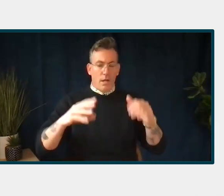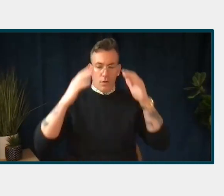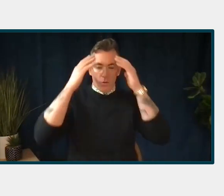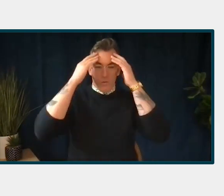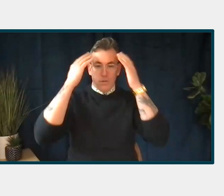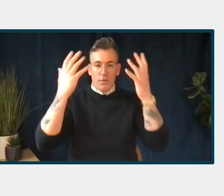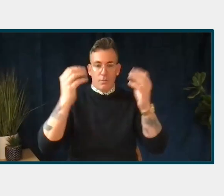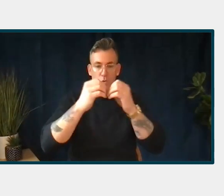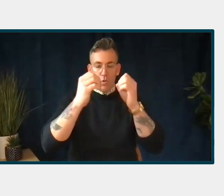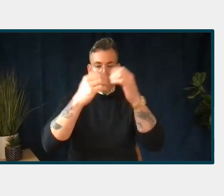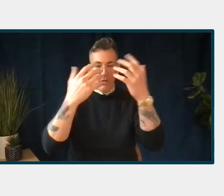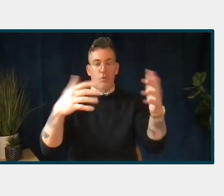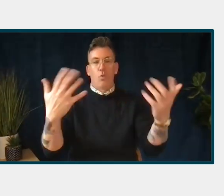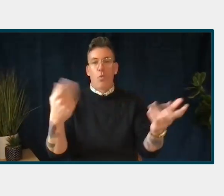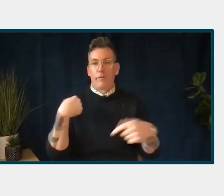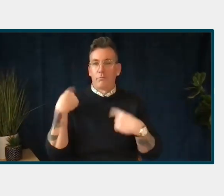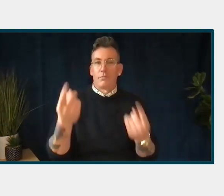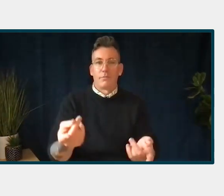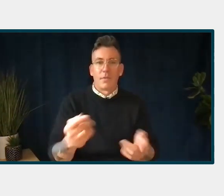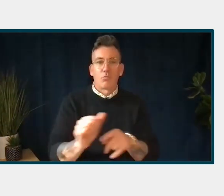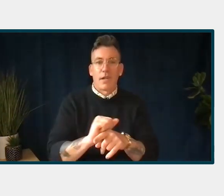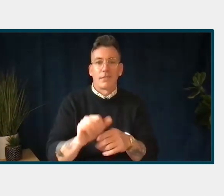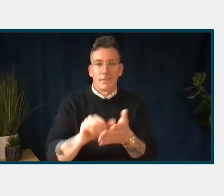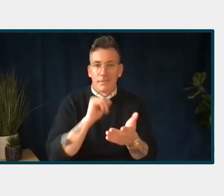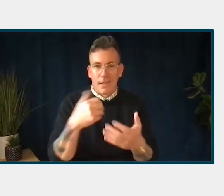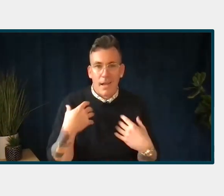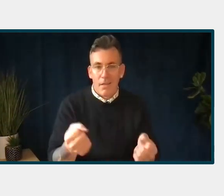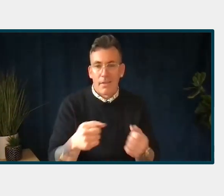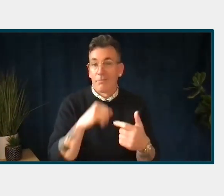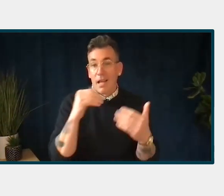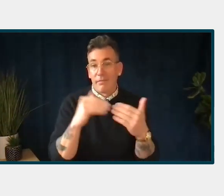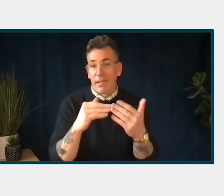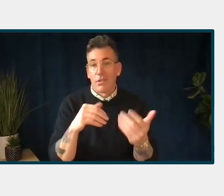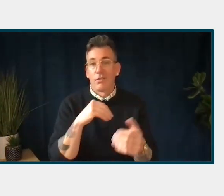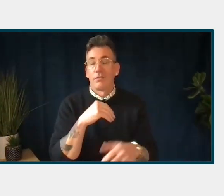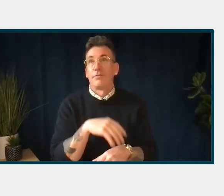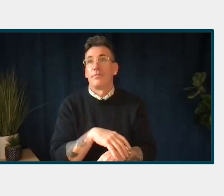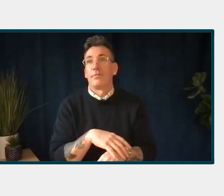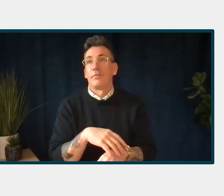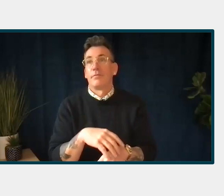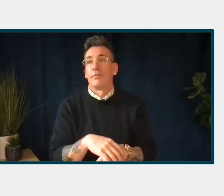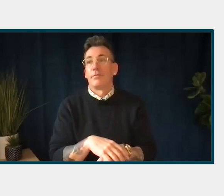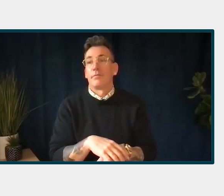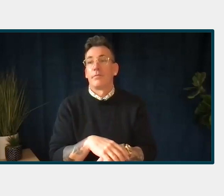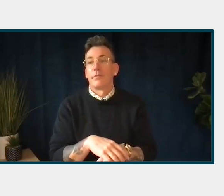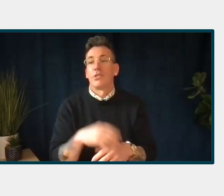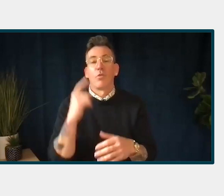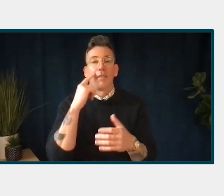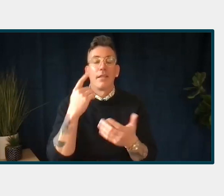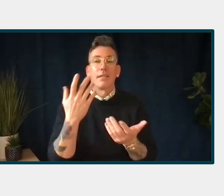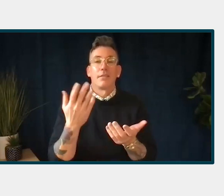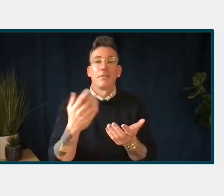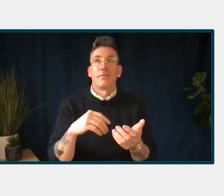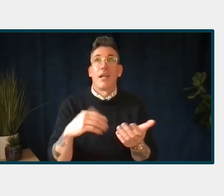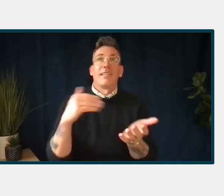what I find and thinking, oh shit, wow, there's even more that I'm finding over time. And, what I've seen, practices